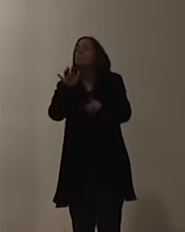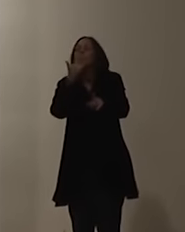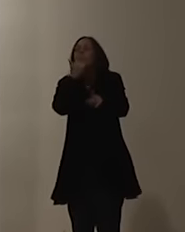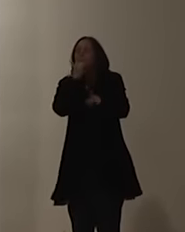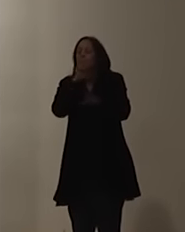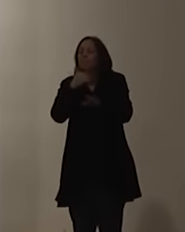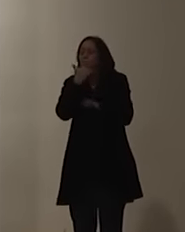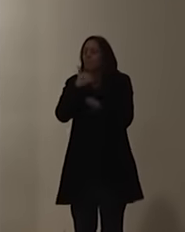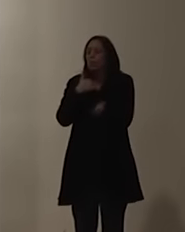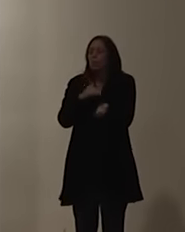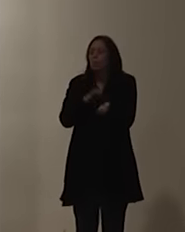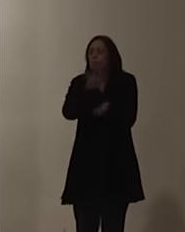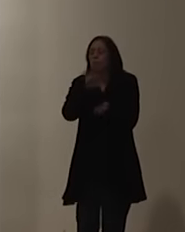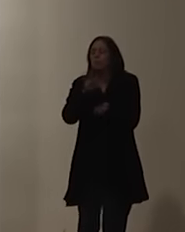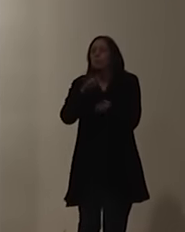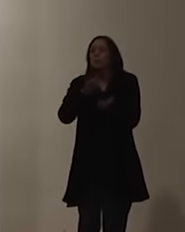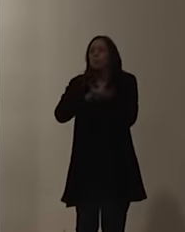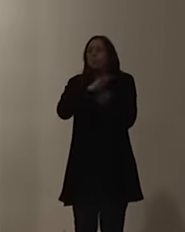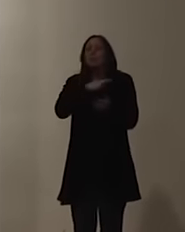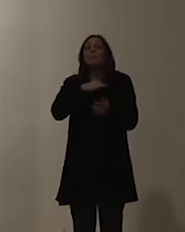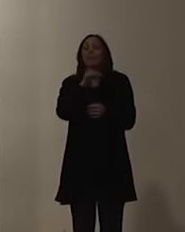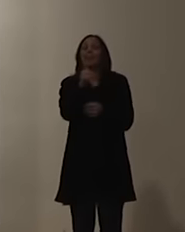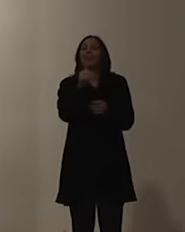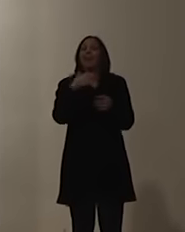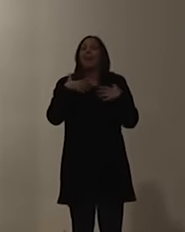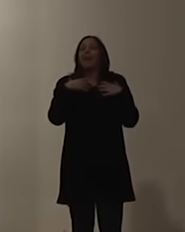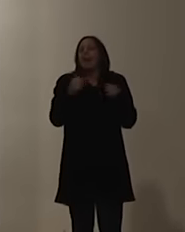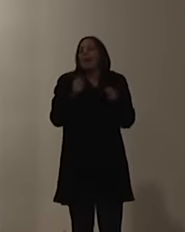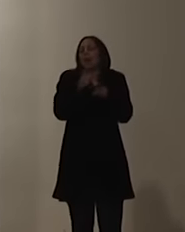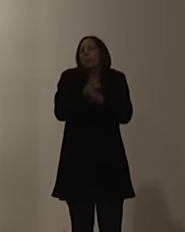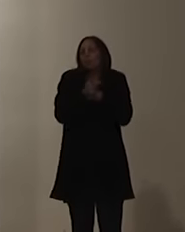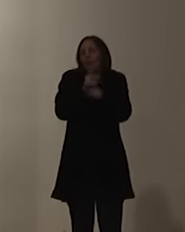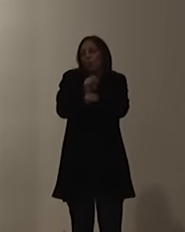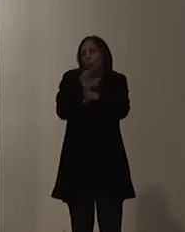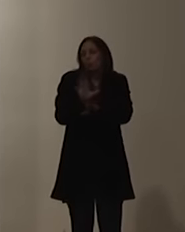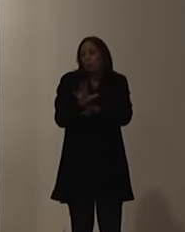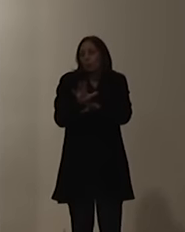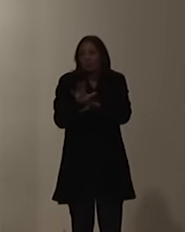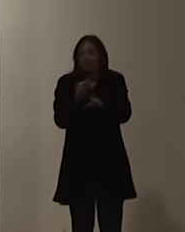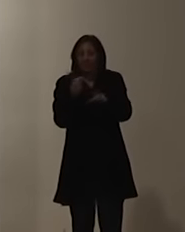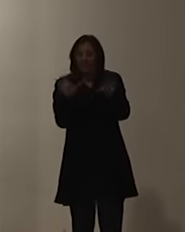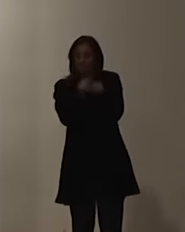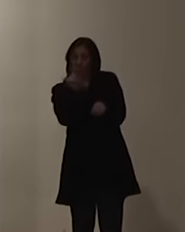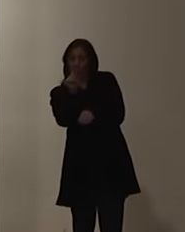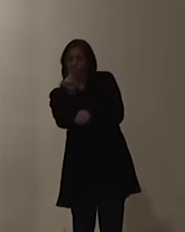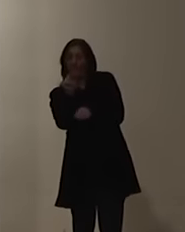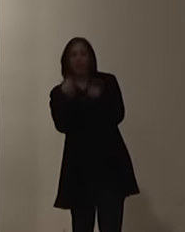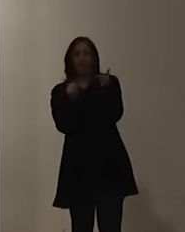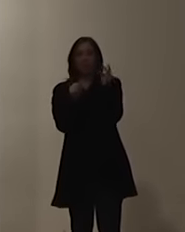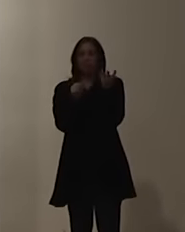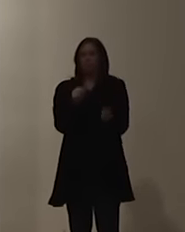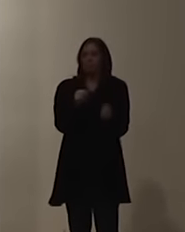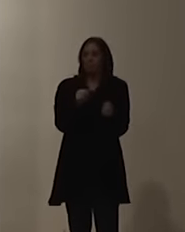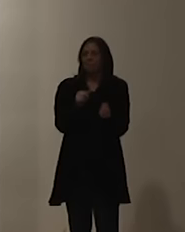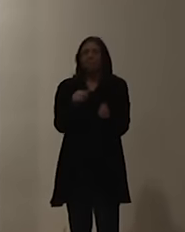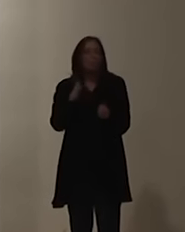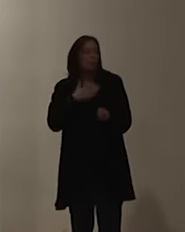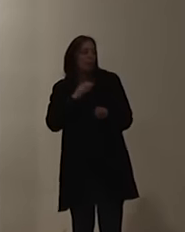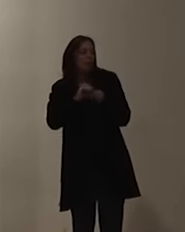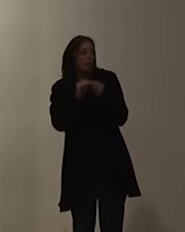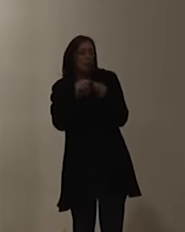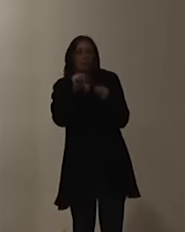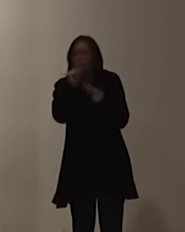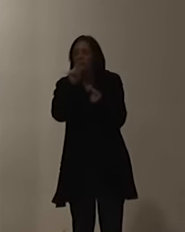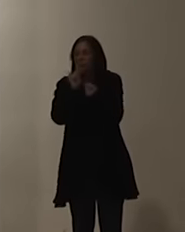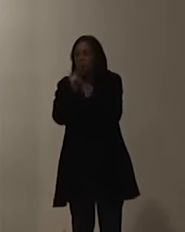workers who died there. That's the number. And I'll, like I said, some of these numbers are a little bit loose, but I'll document